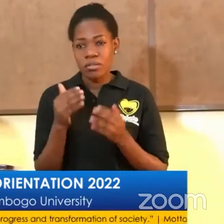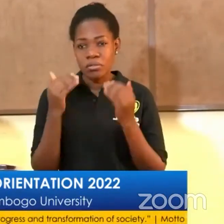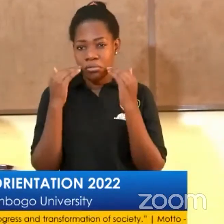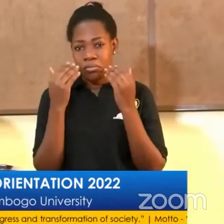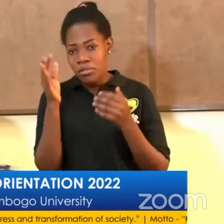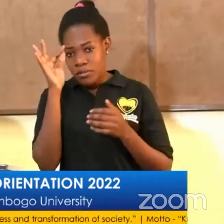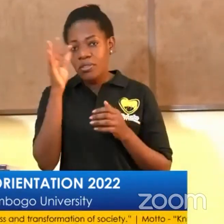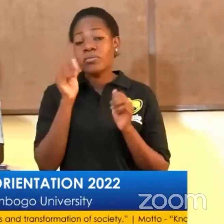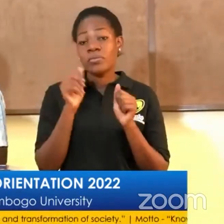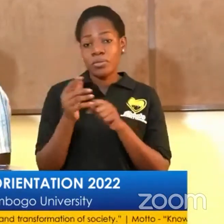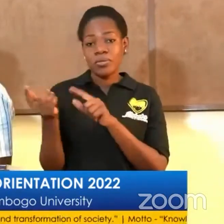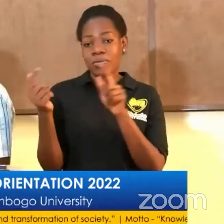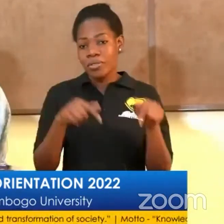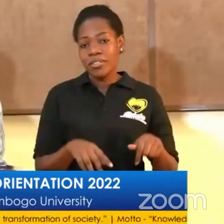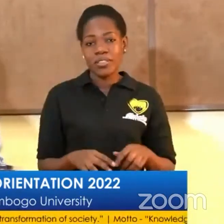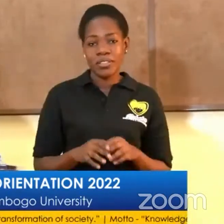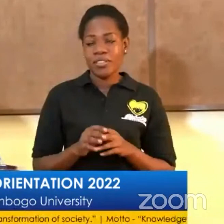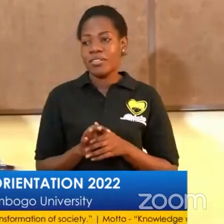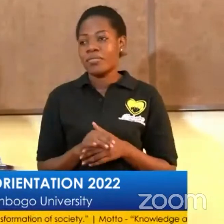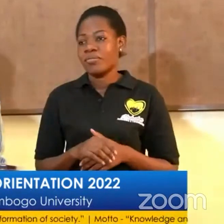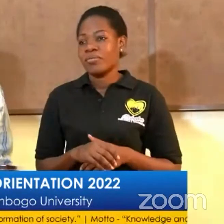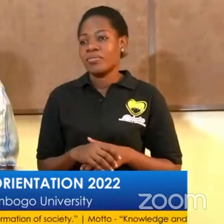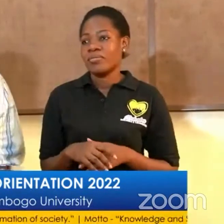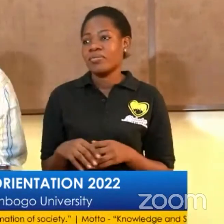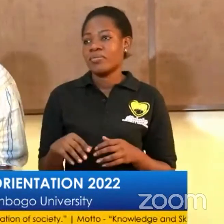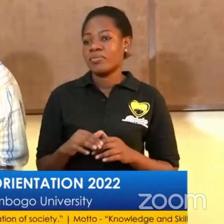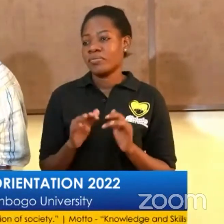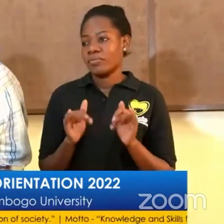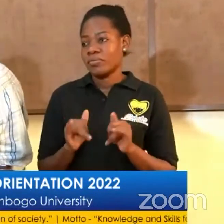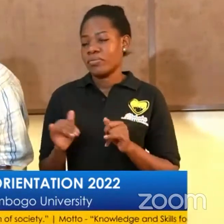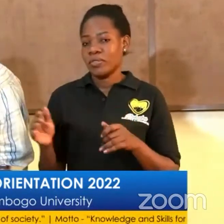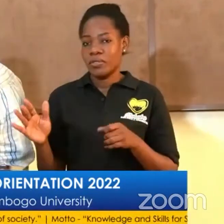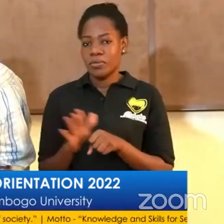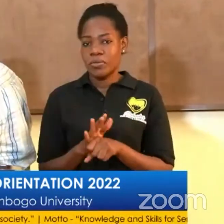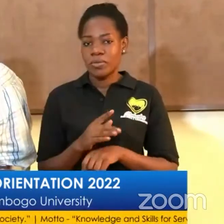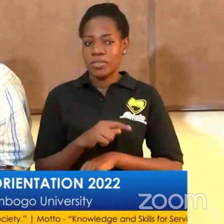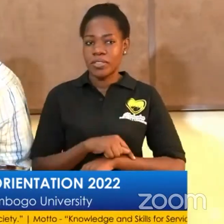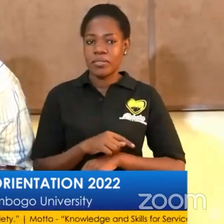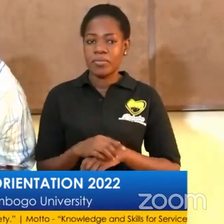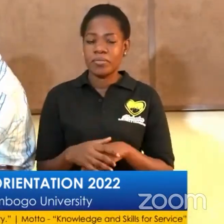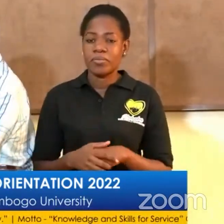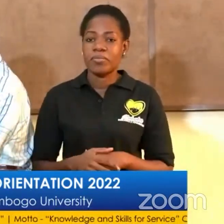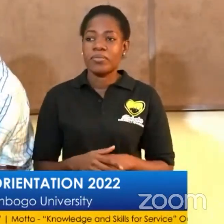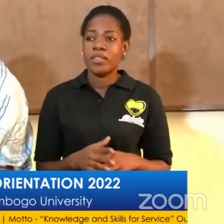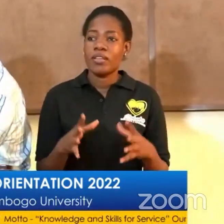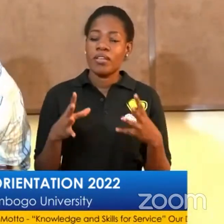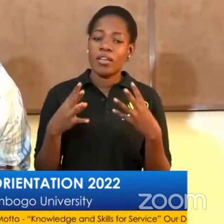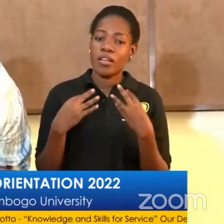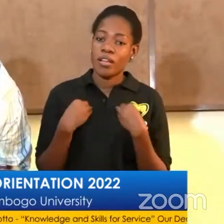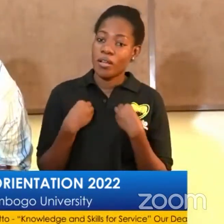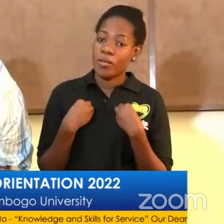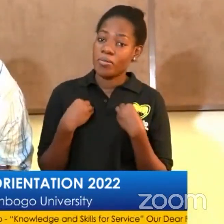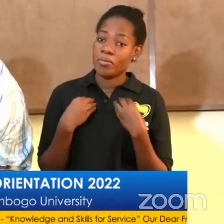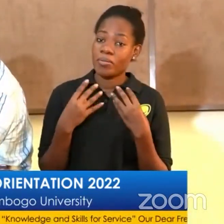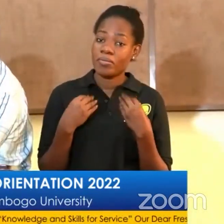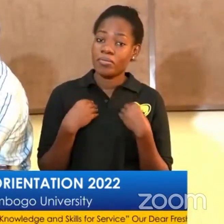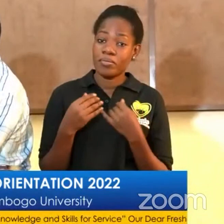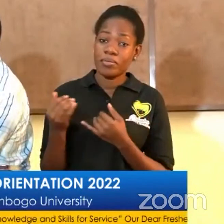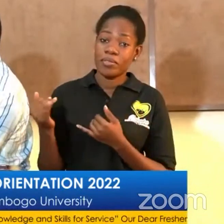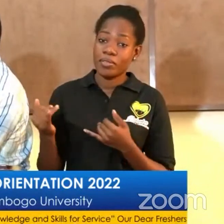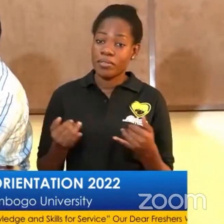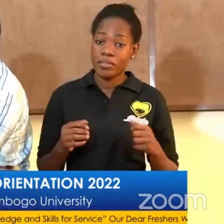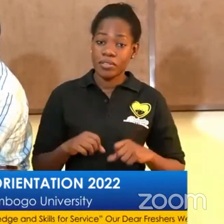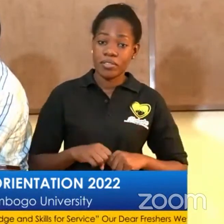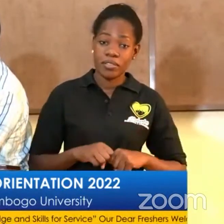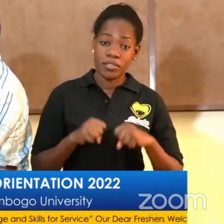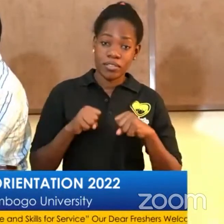sessions. Thank you so very much. Allow me right now to invite the chairperson for the session to take us through the